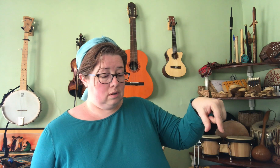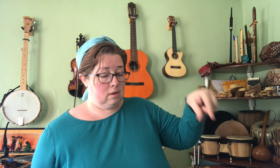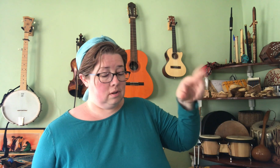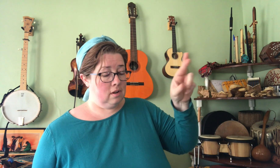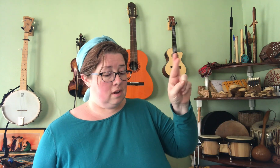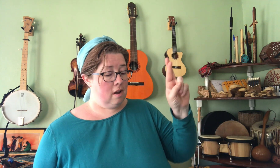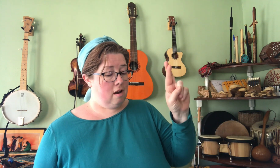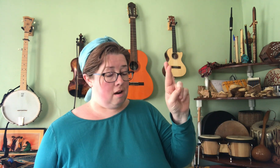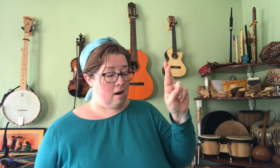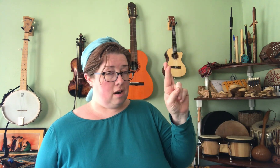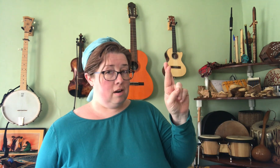R.